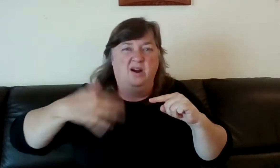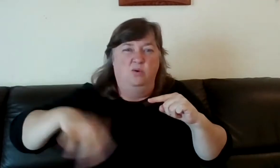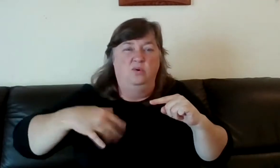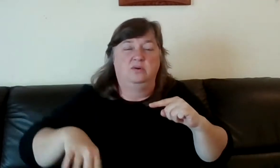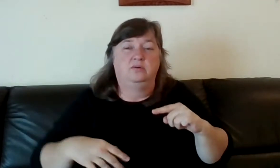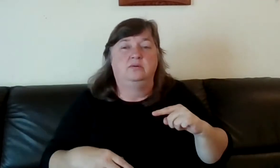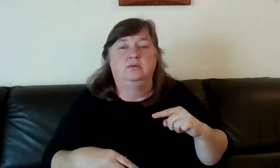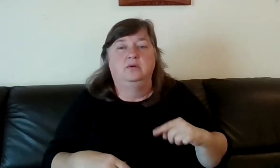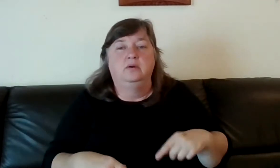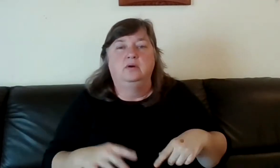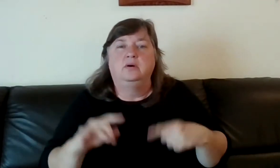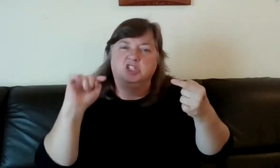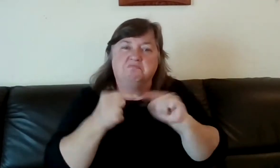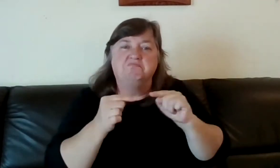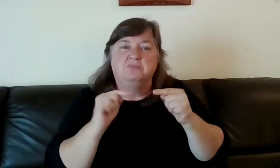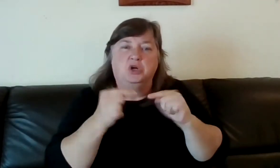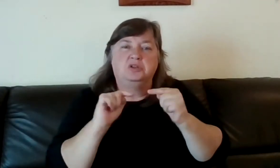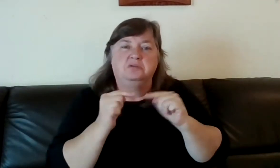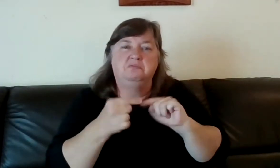Wow. Or just hurt.